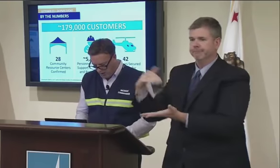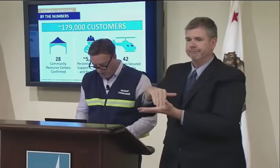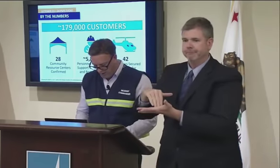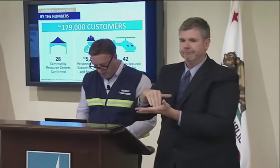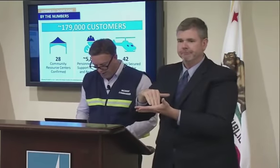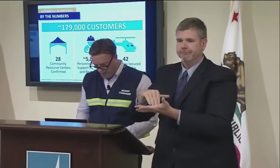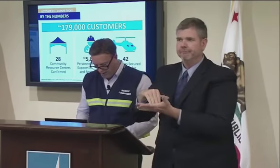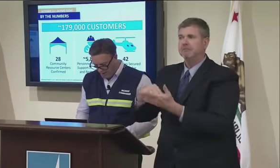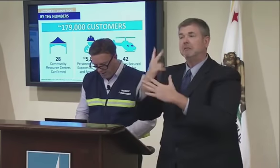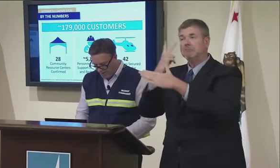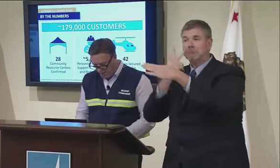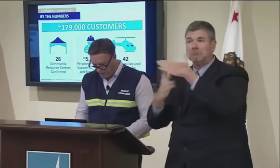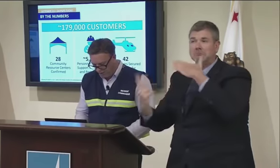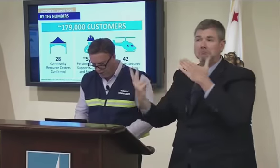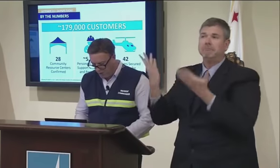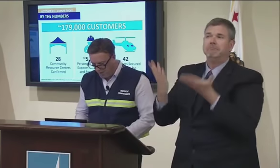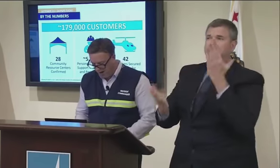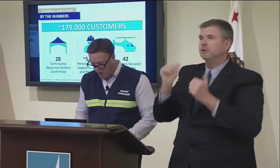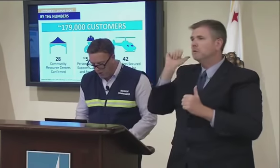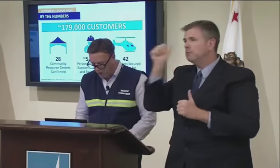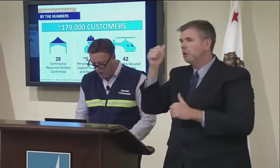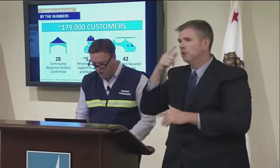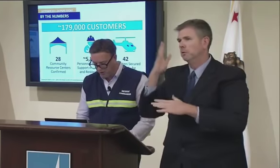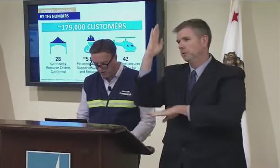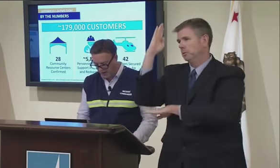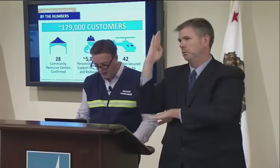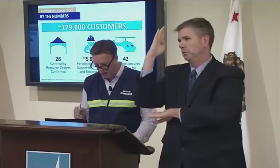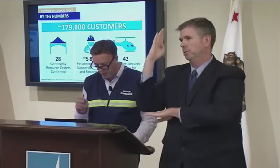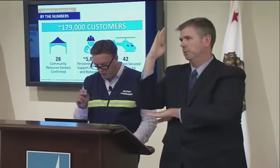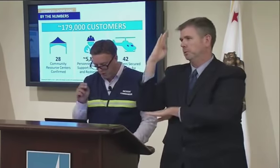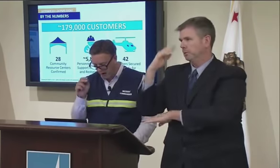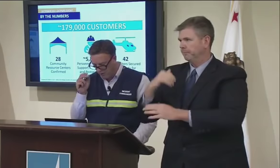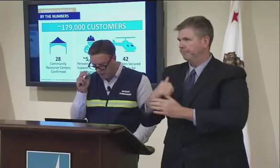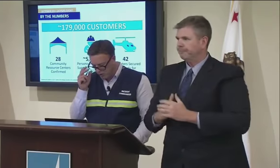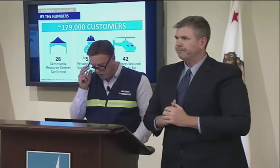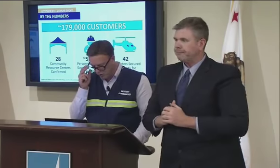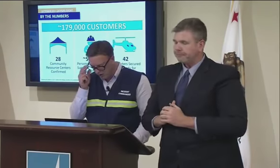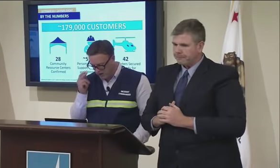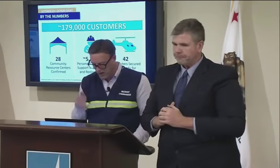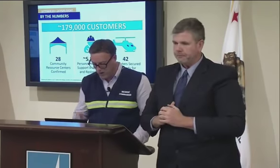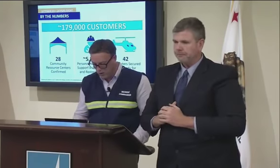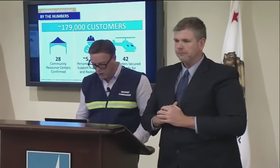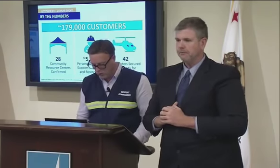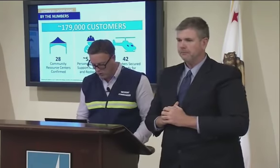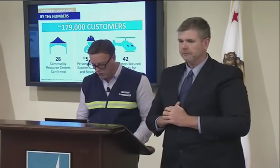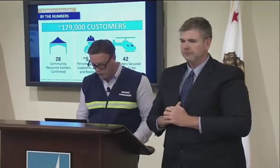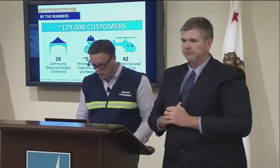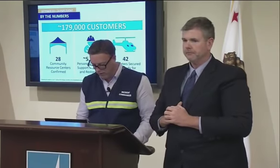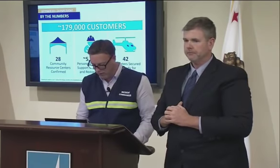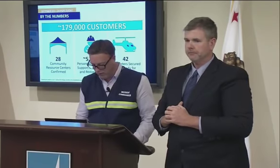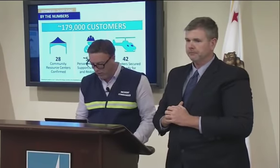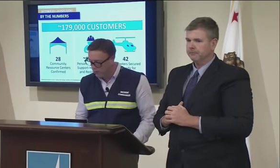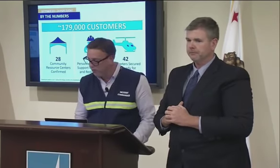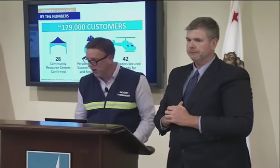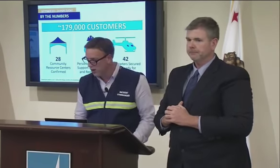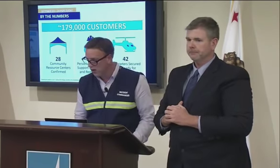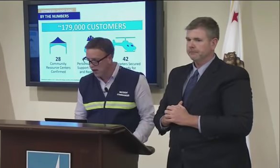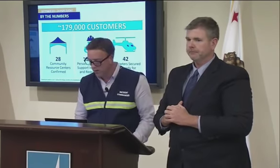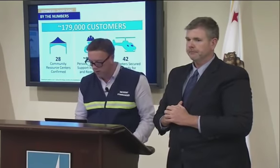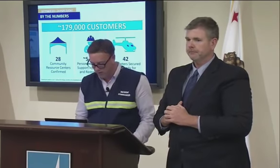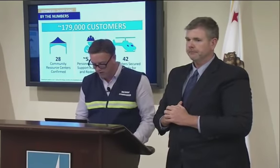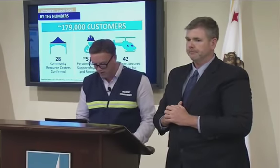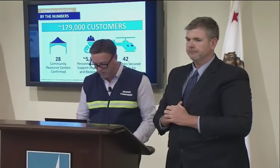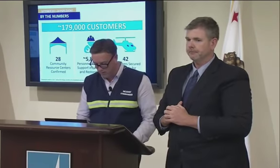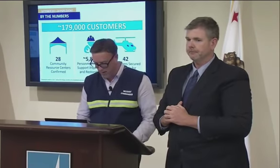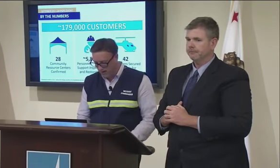In terms of the scope and how we reduced it, we were able to continue to further